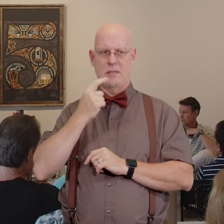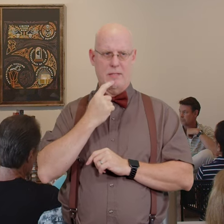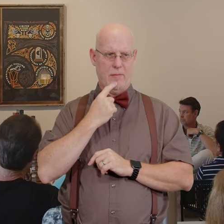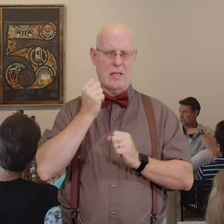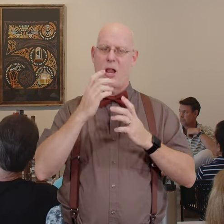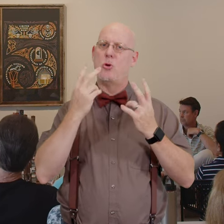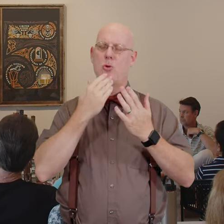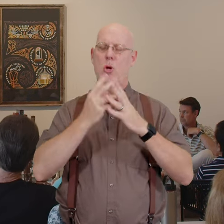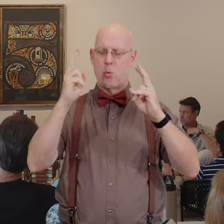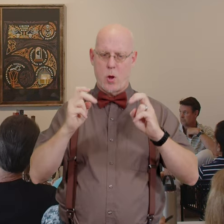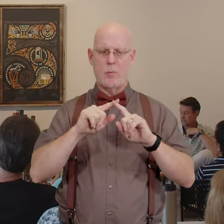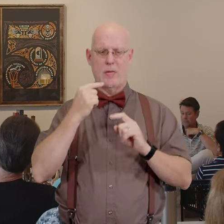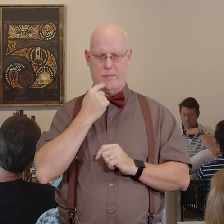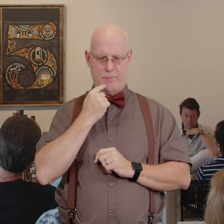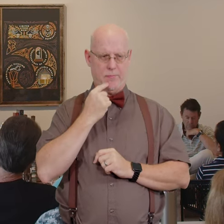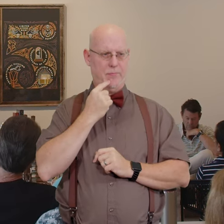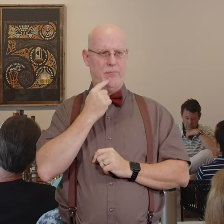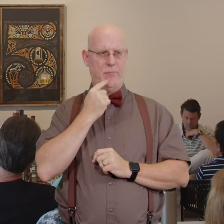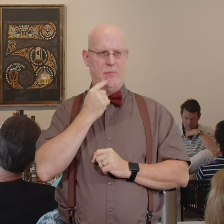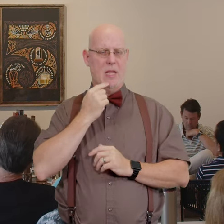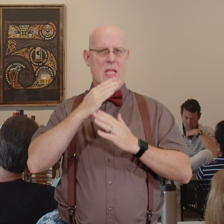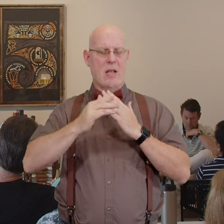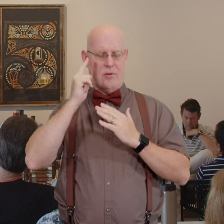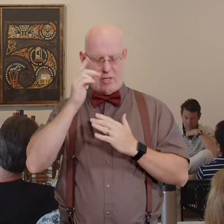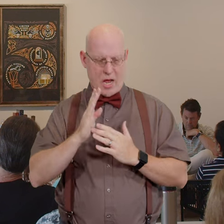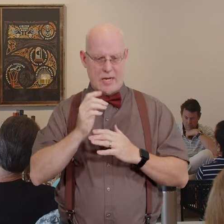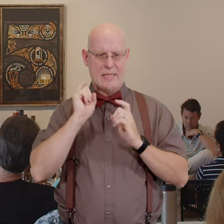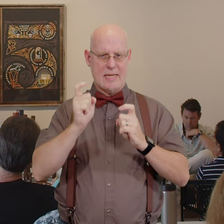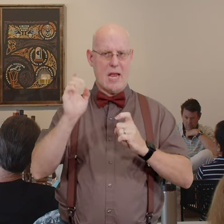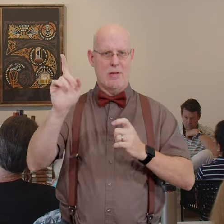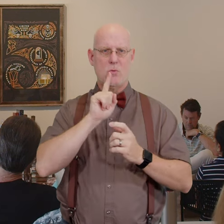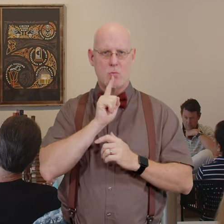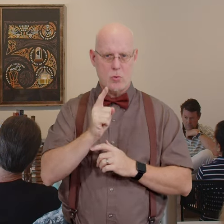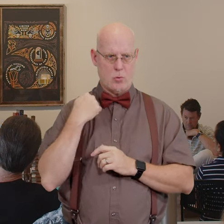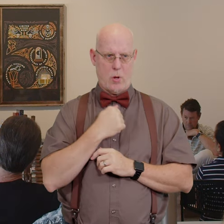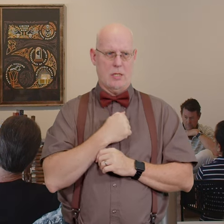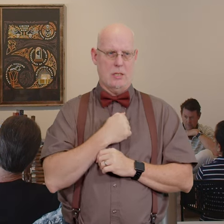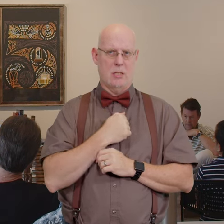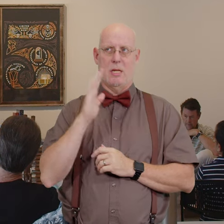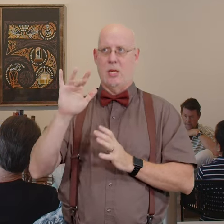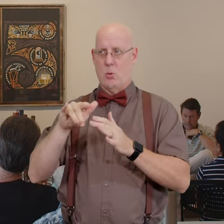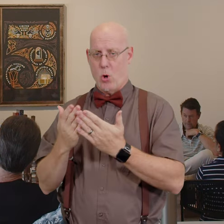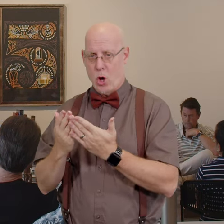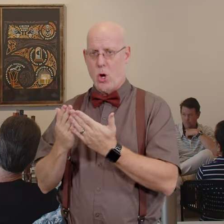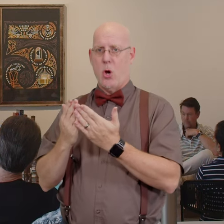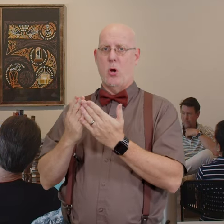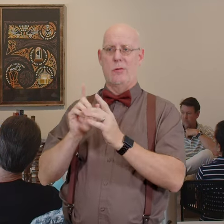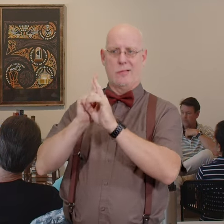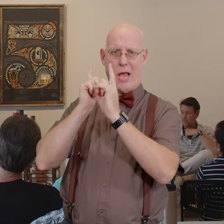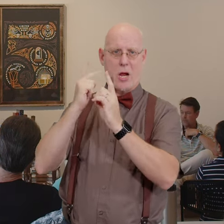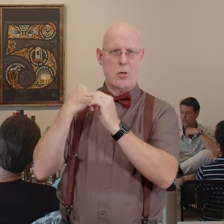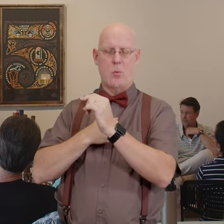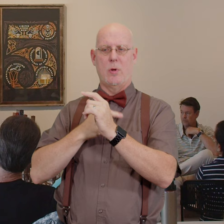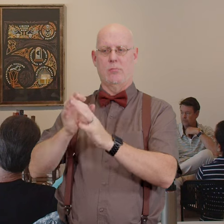said this, a lot of great quotes, but he said this. He said, the end for which God gave his truth to us, so his word and